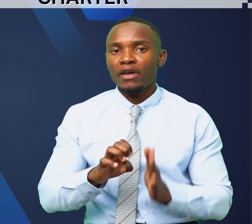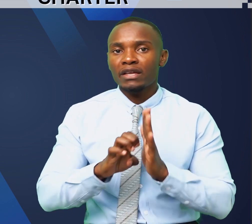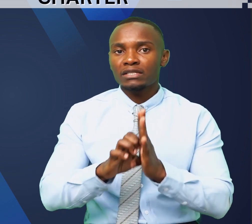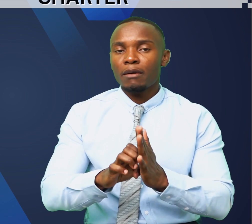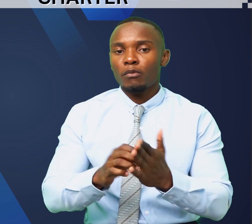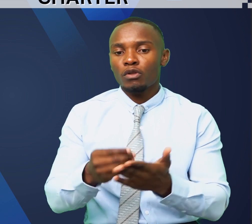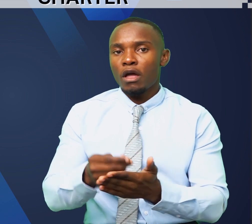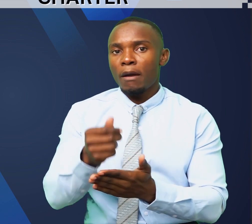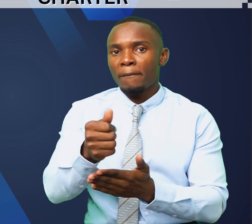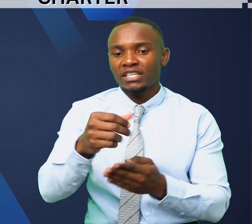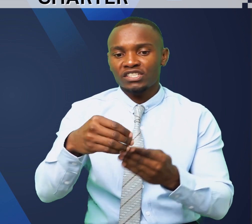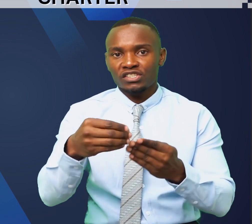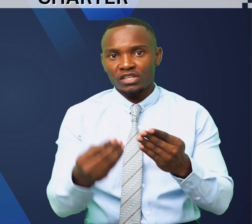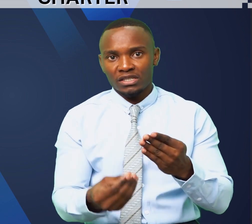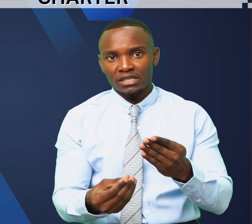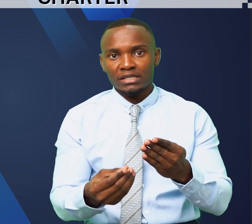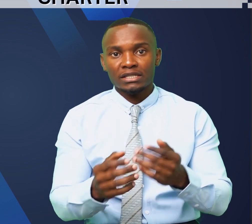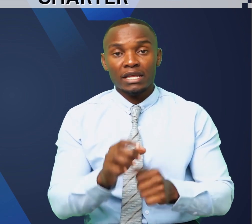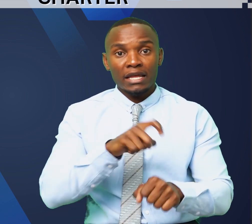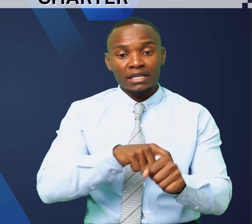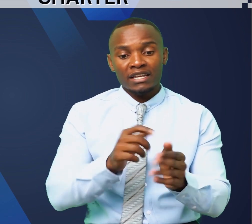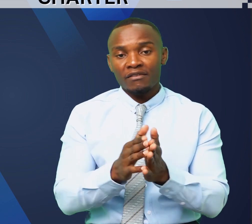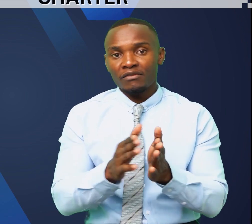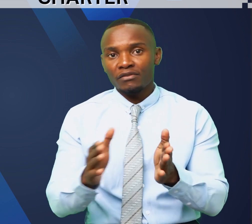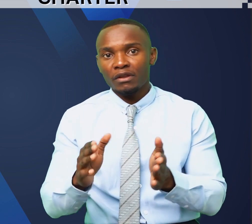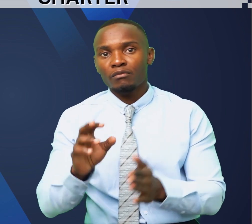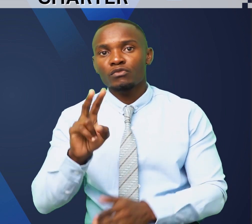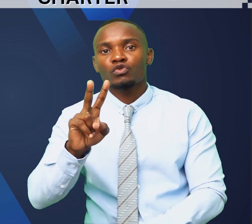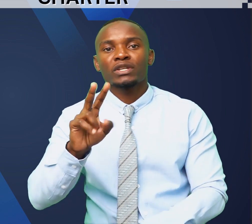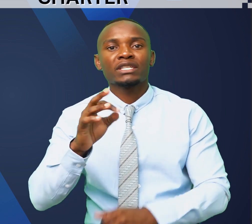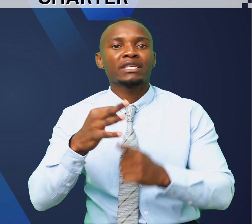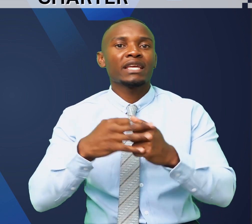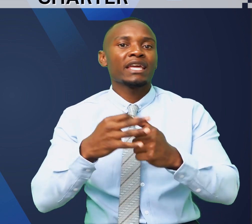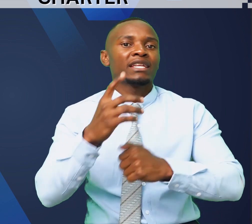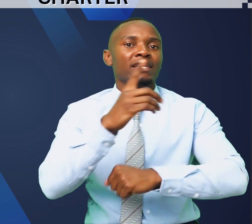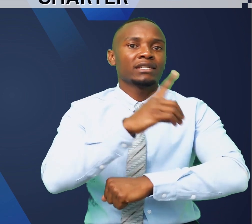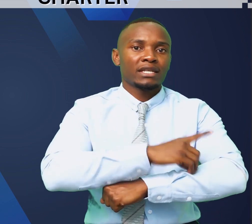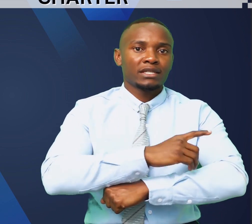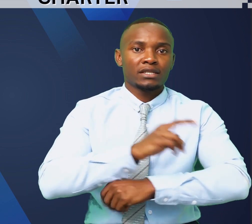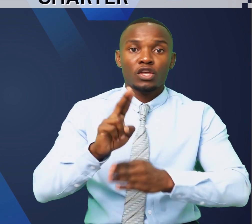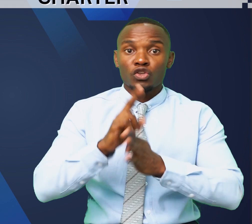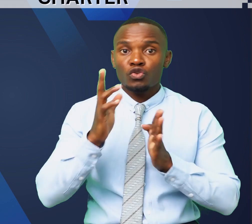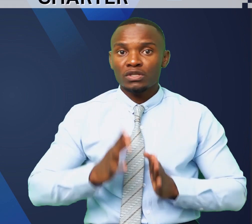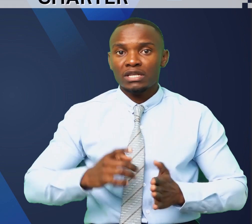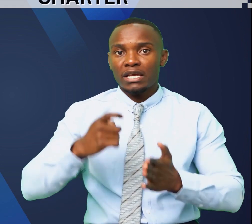receipts. Timeline, 28 days. User charges, nil.